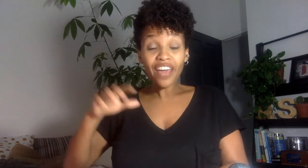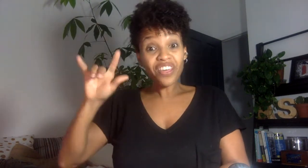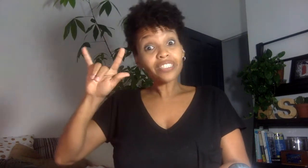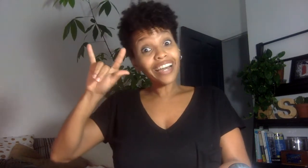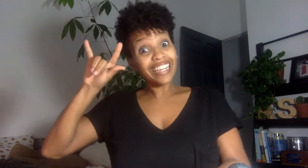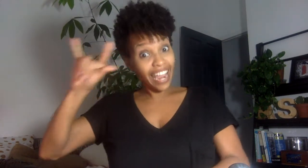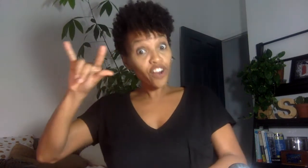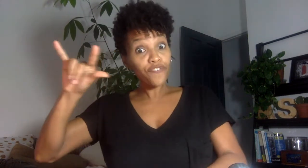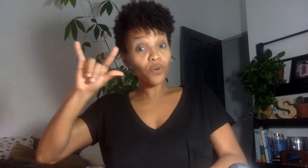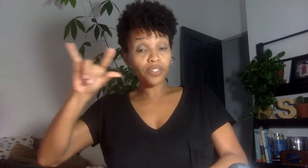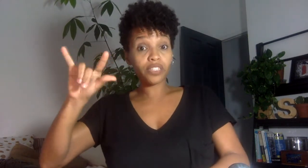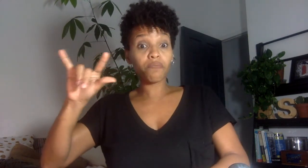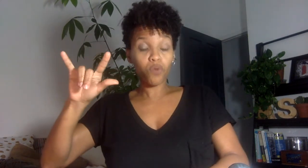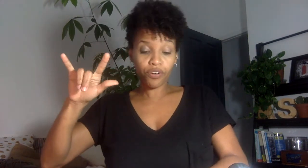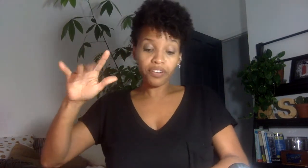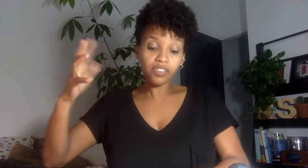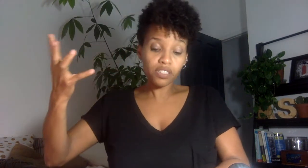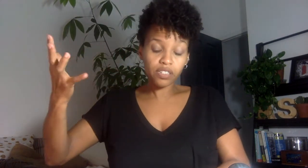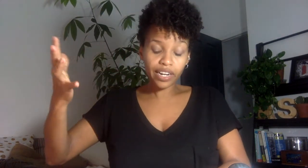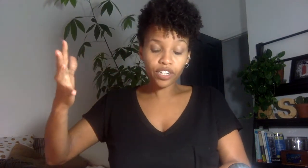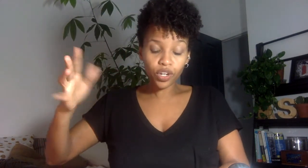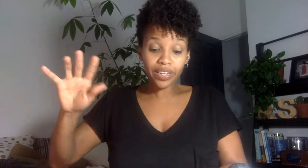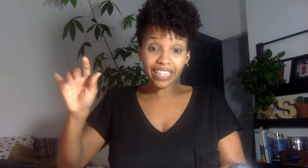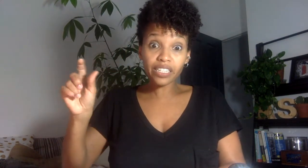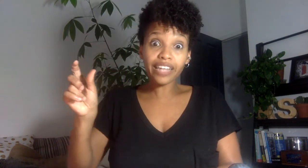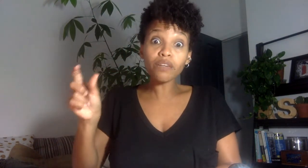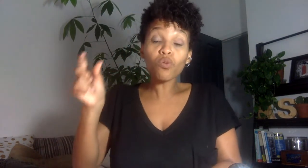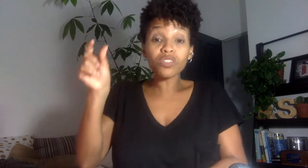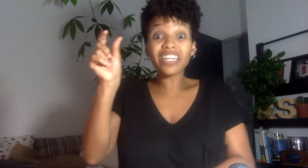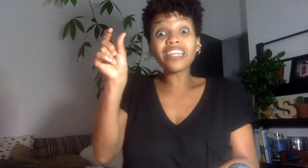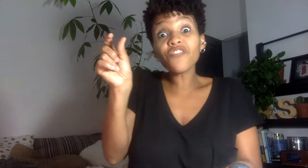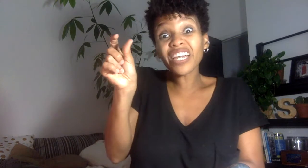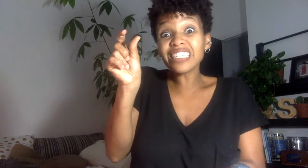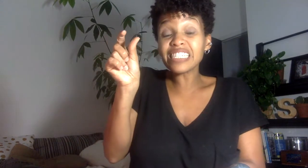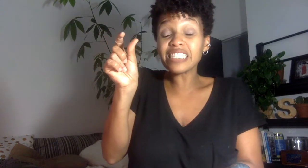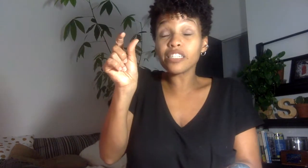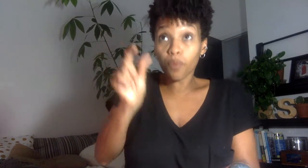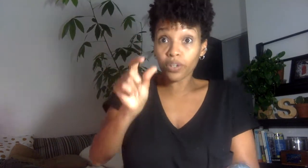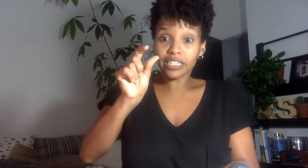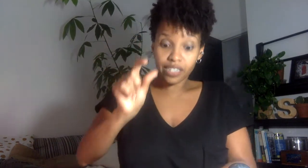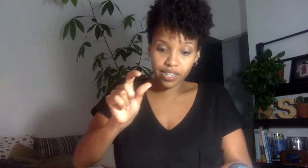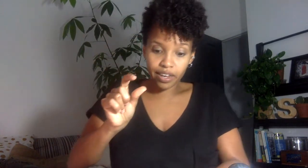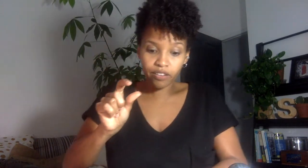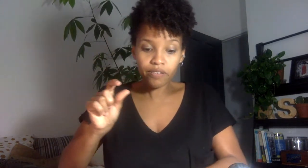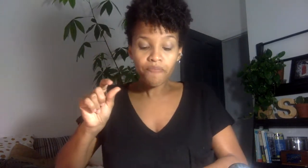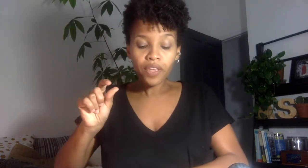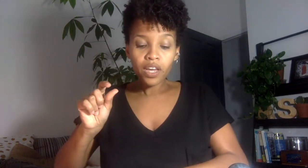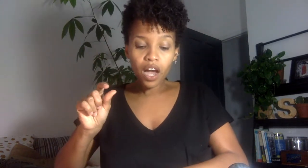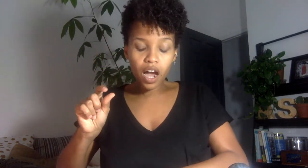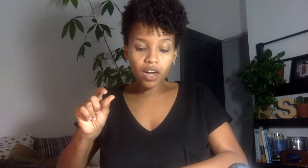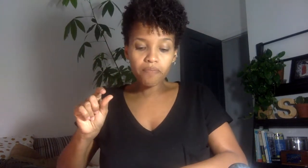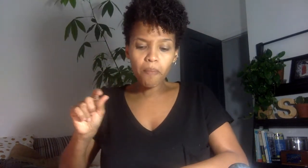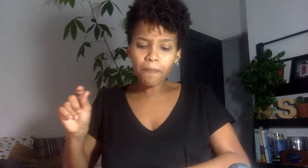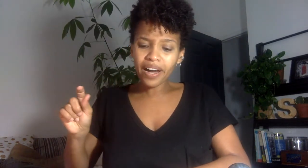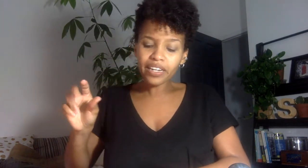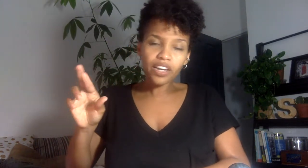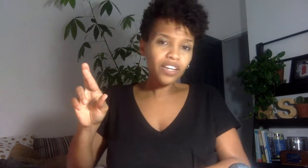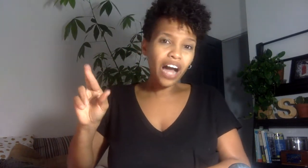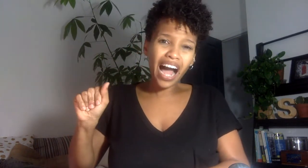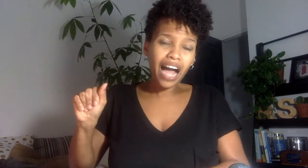think signing Air Force is important. That's a more significant supporting detail. But I'm